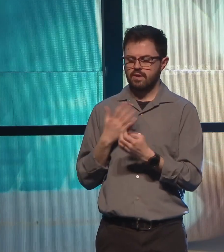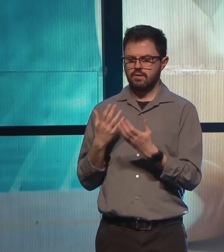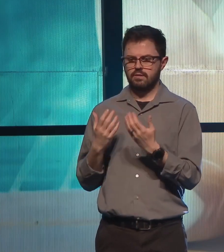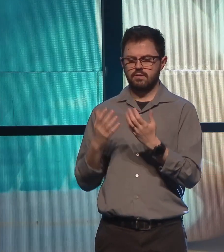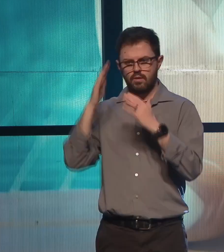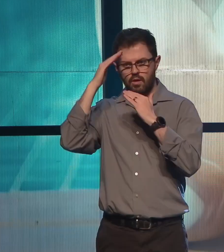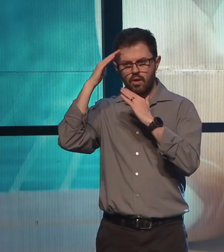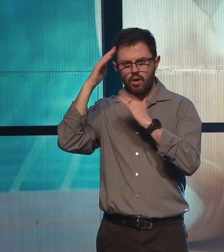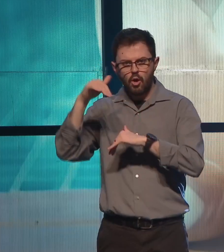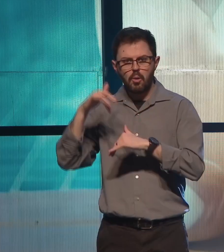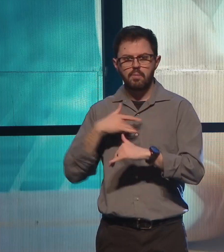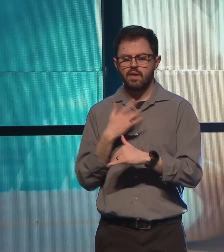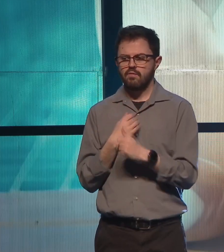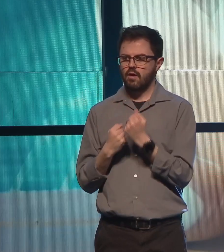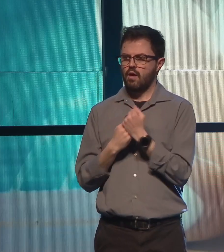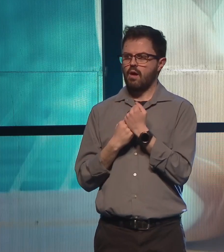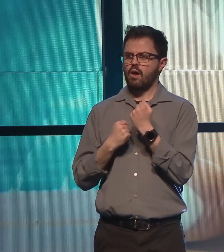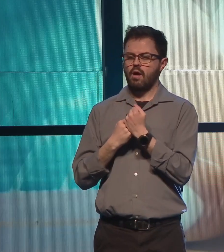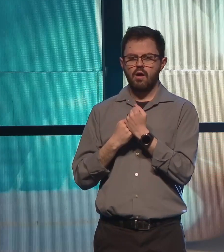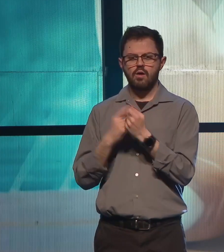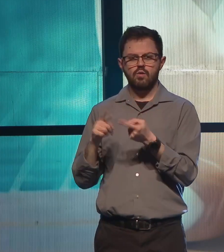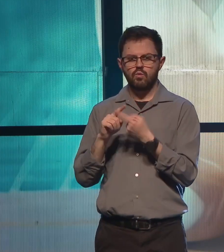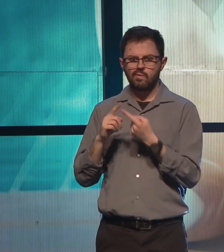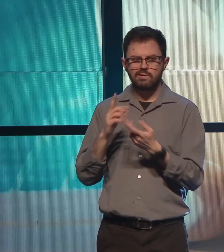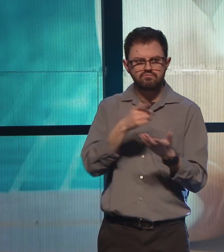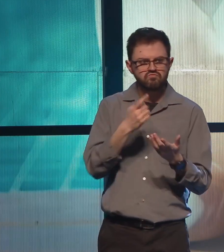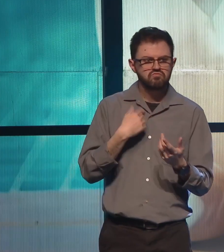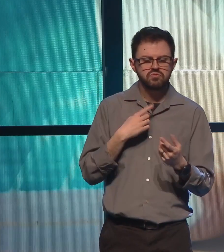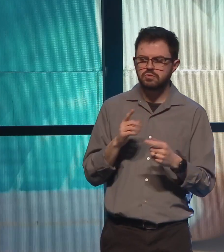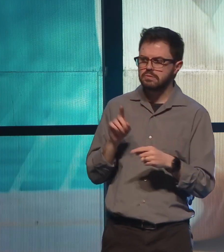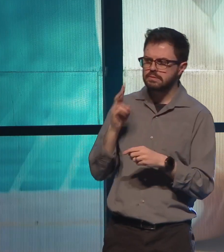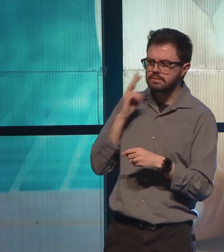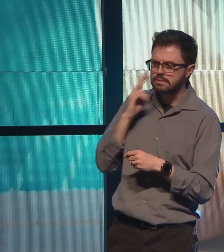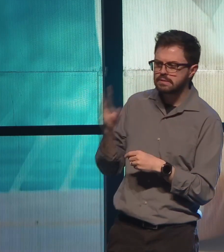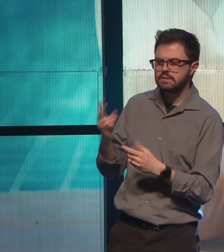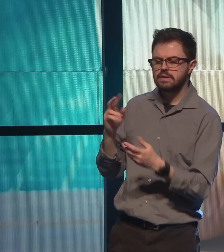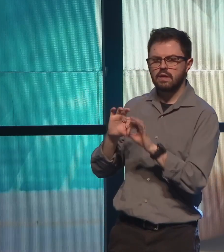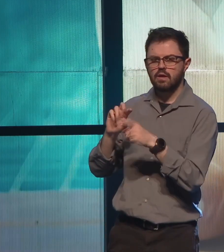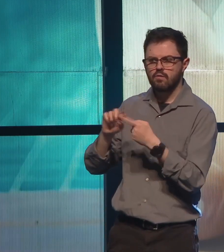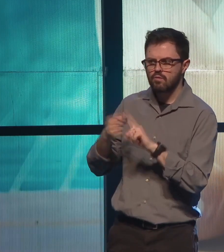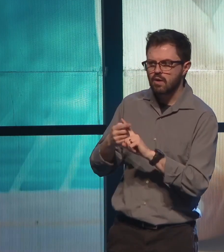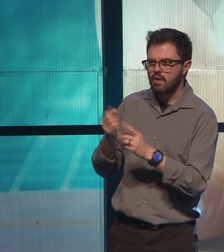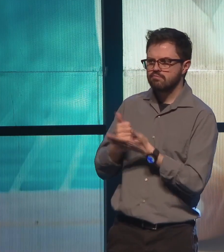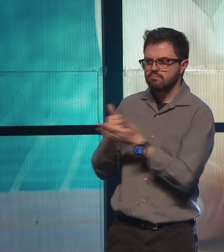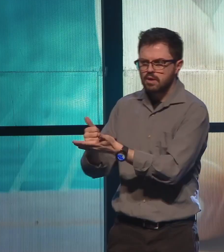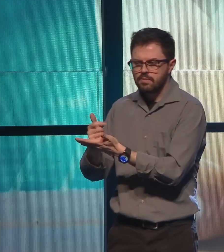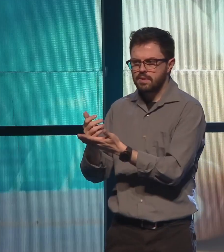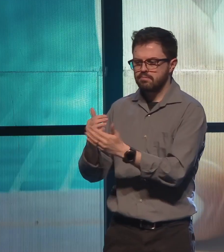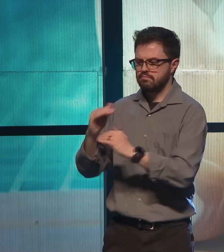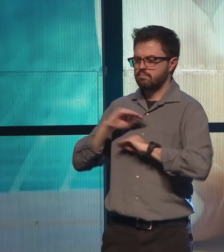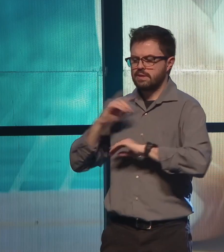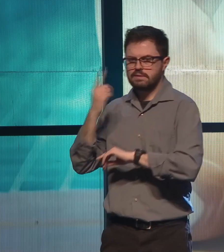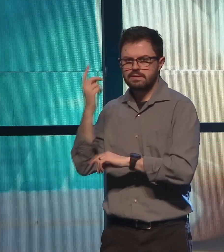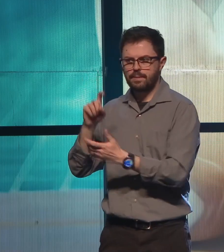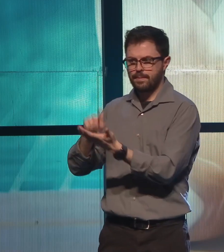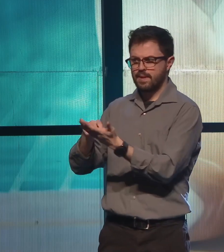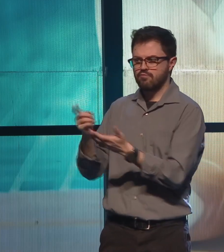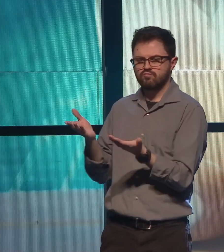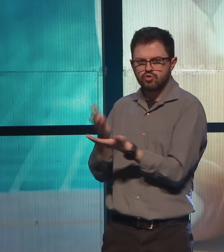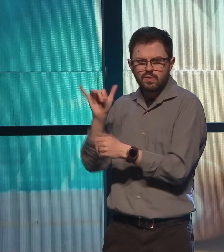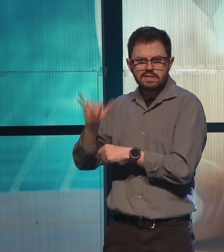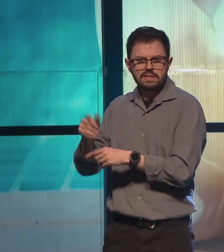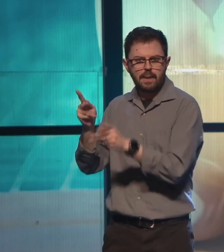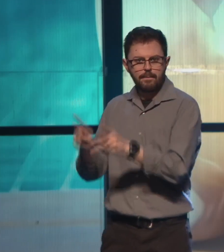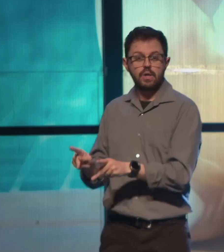in the gift. When you recognize a need in a friend or a neighbor or someone at work and you meet that need, you're encouraging them. The